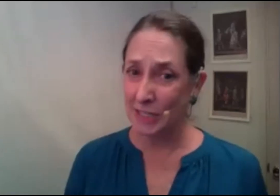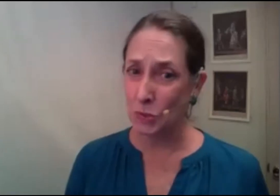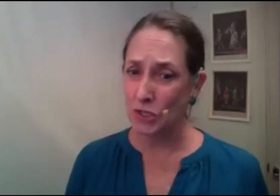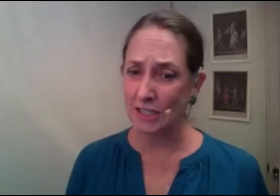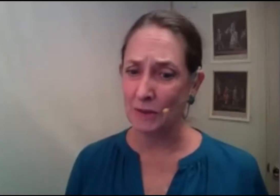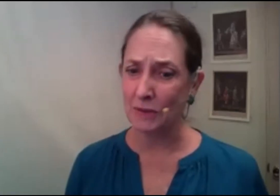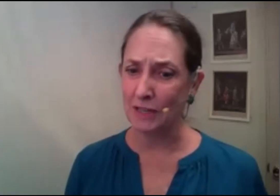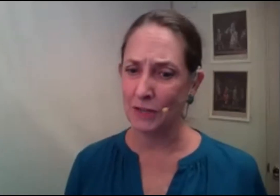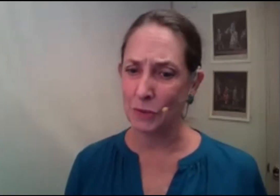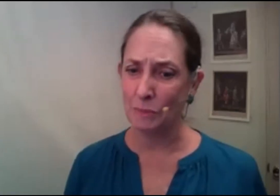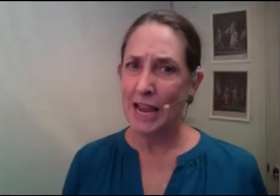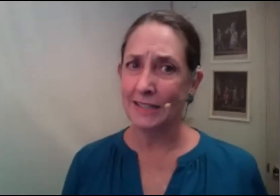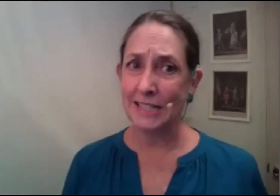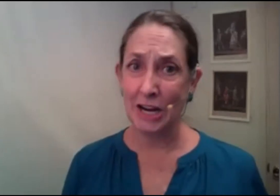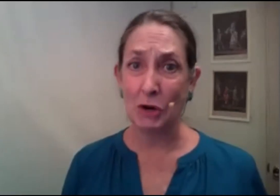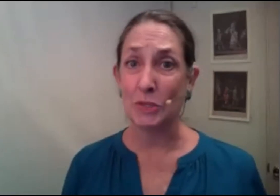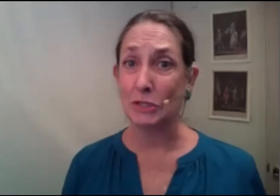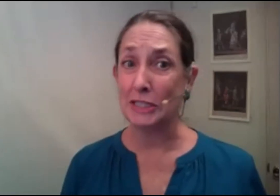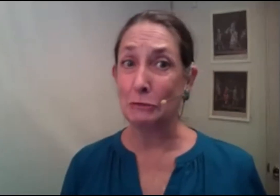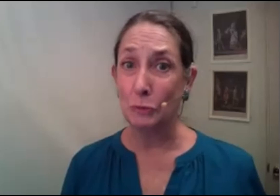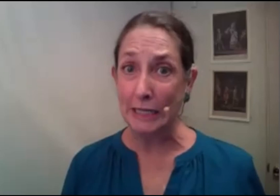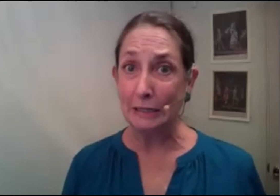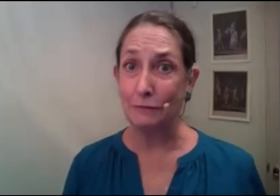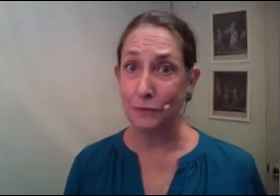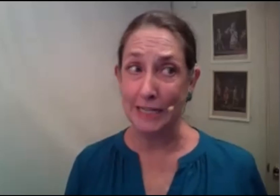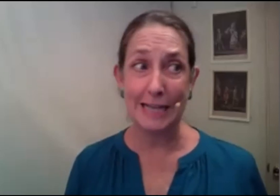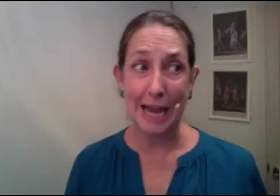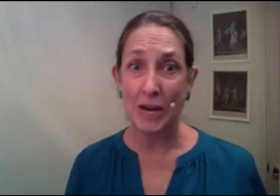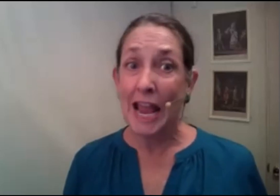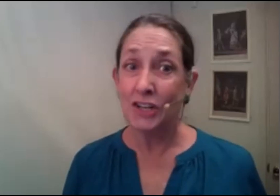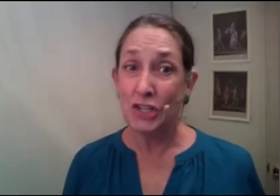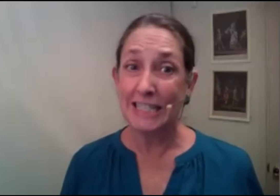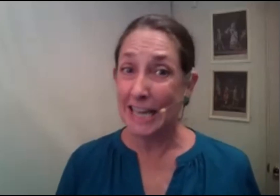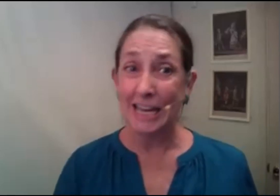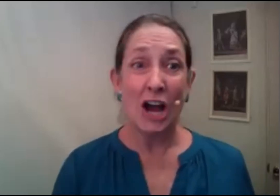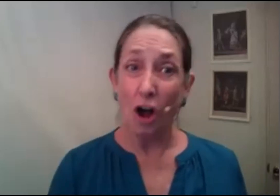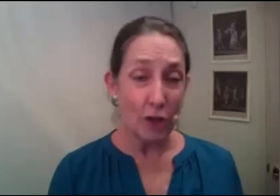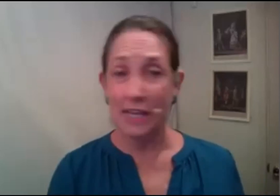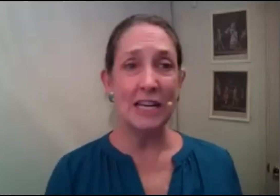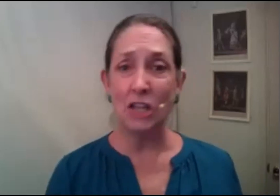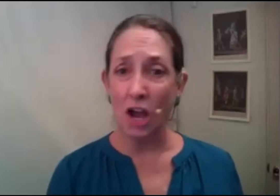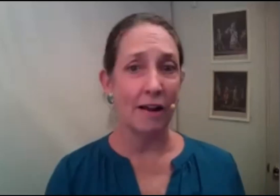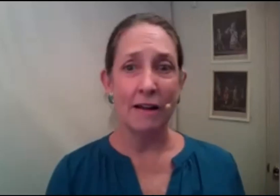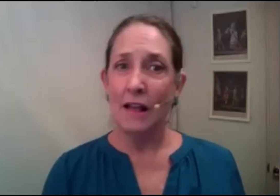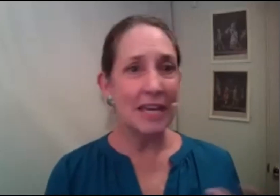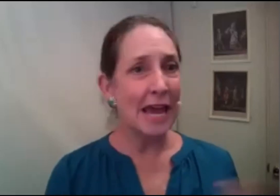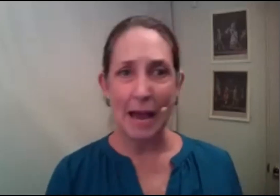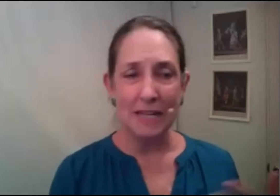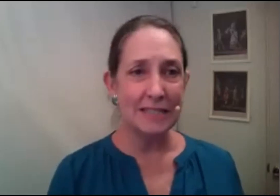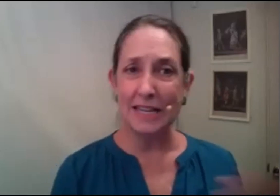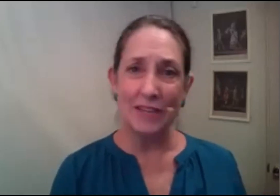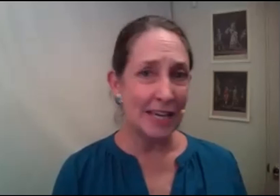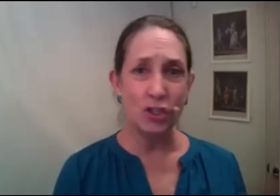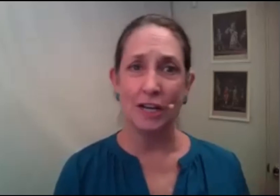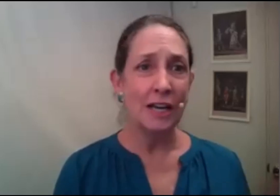The kids were asleep in the living room, and Sierra was looking really freaked out, and she said, all evening long, the